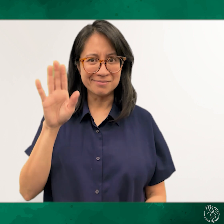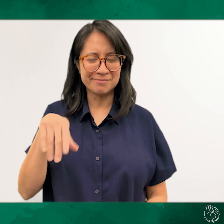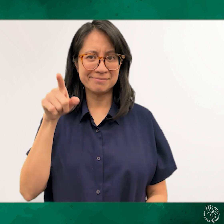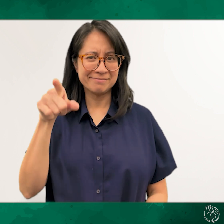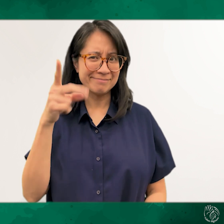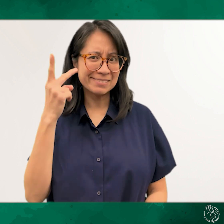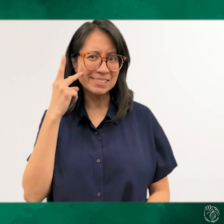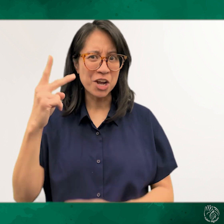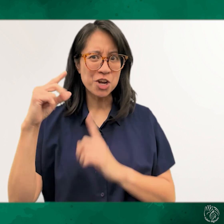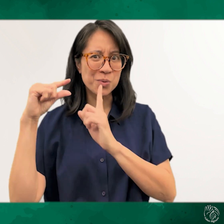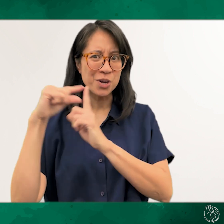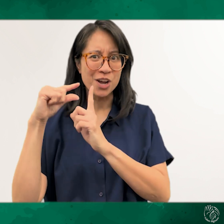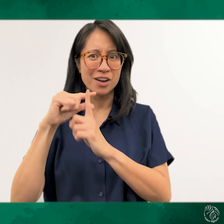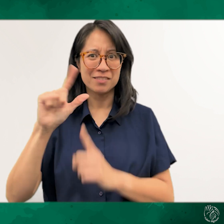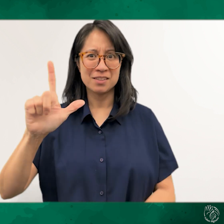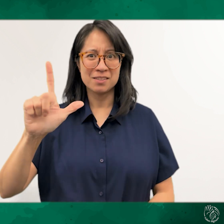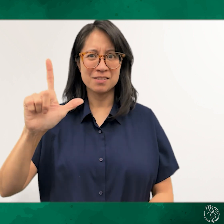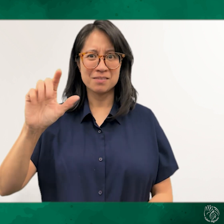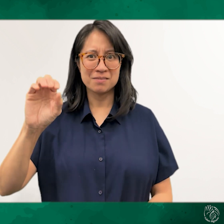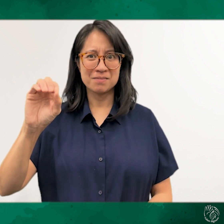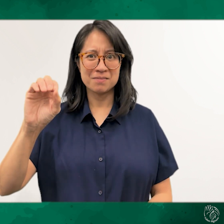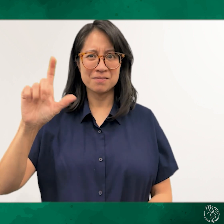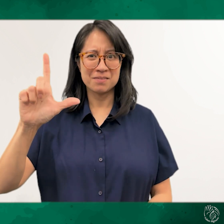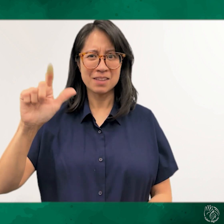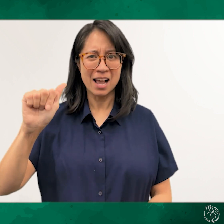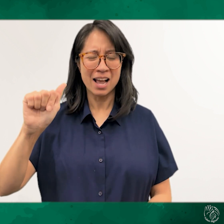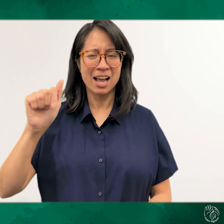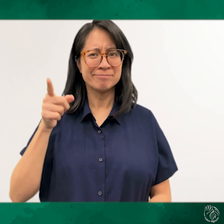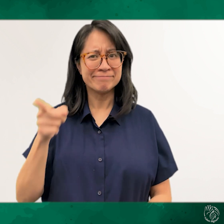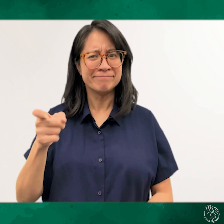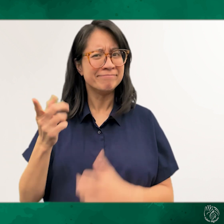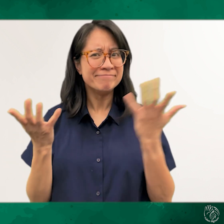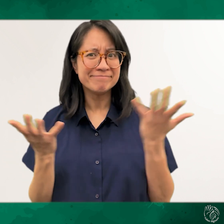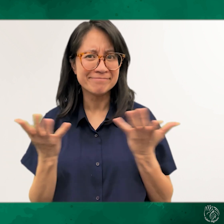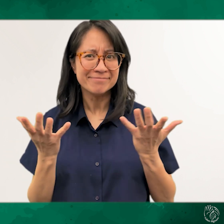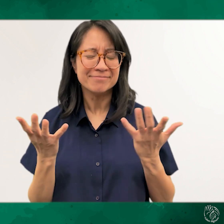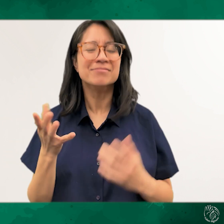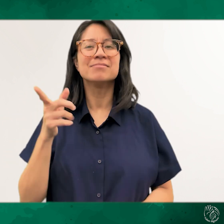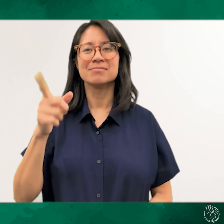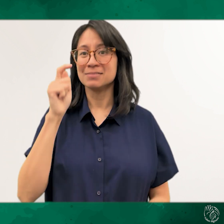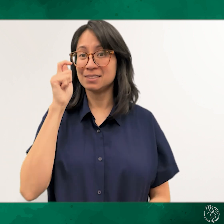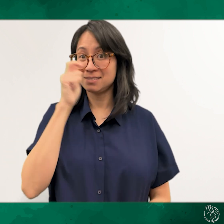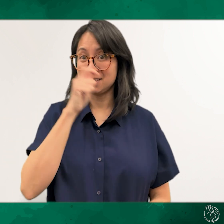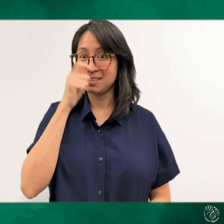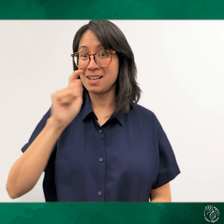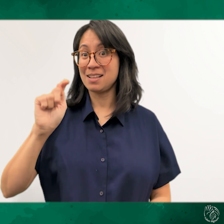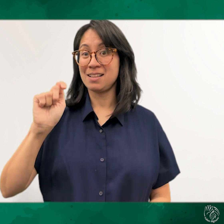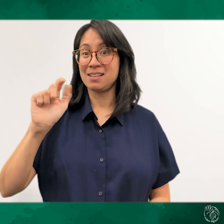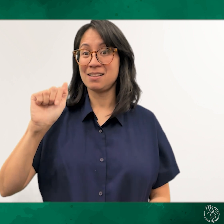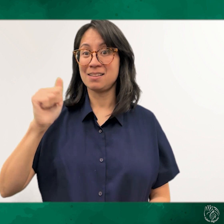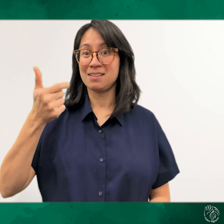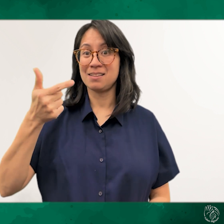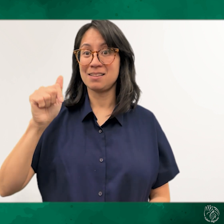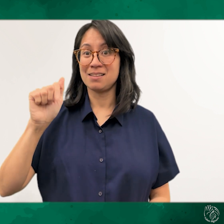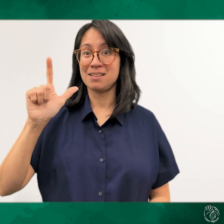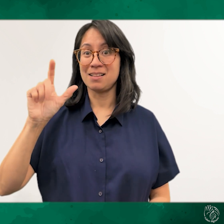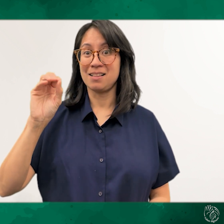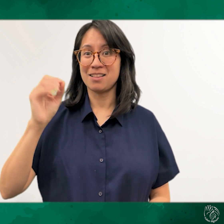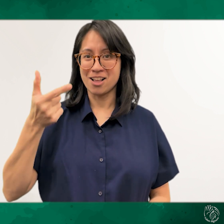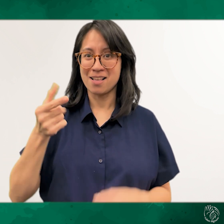Hey, you've seen the word Lola mentioned in the story in Tagalog,